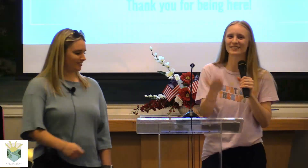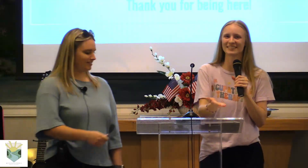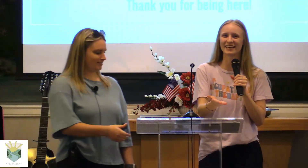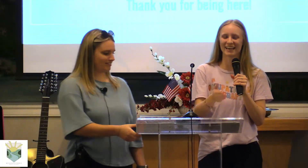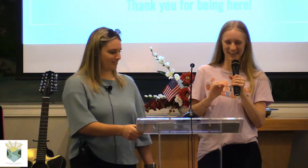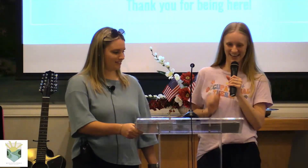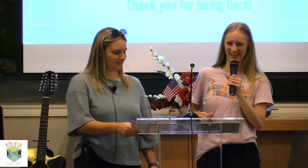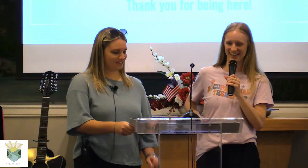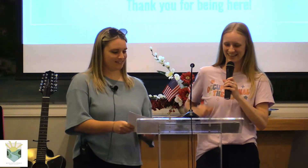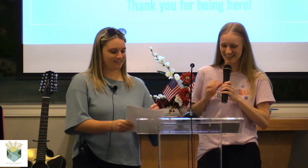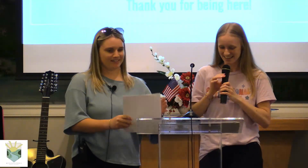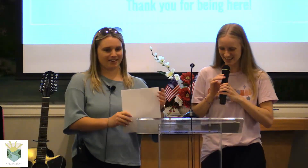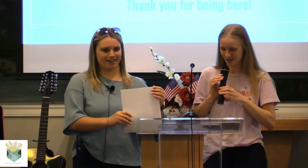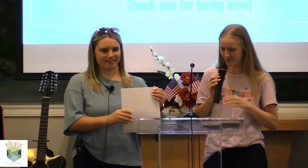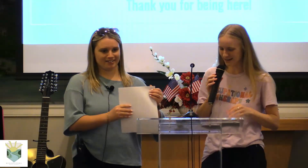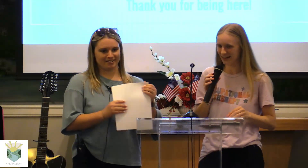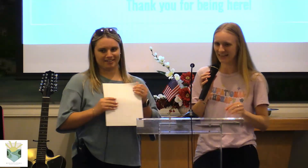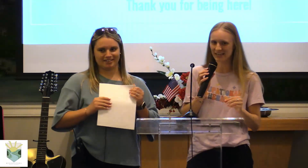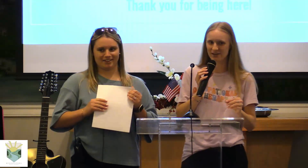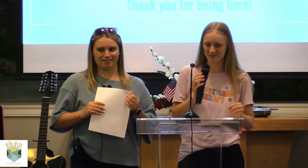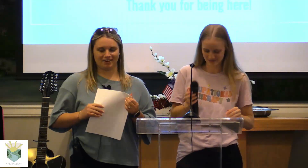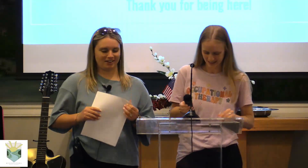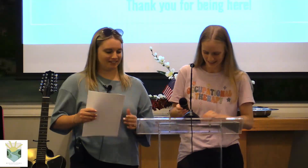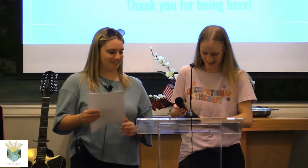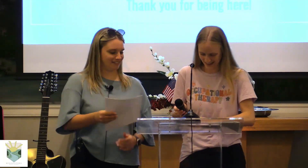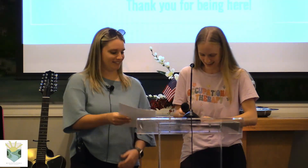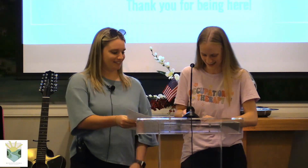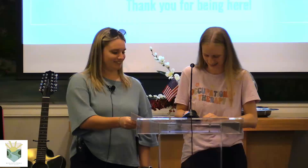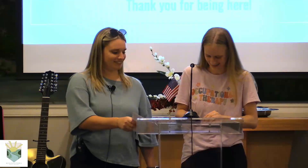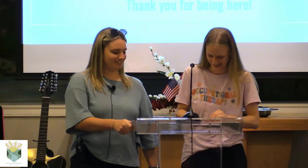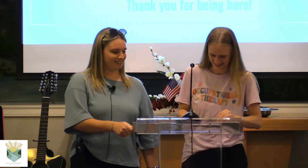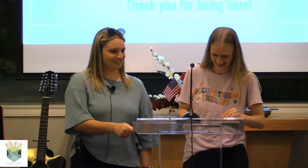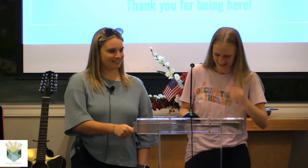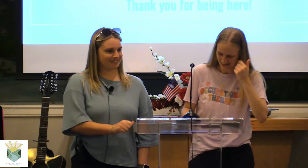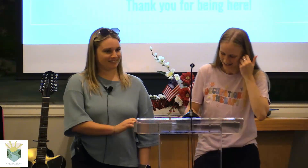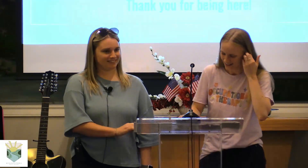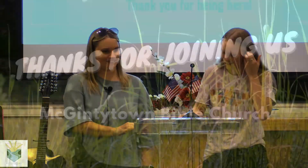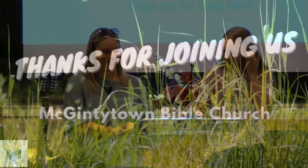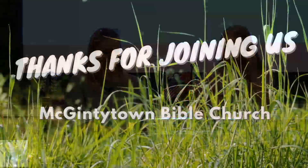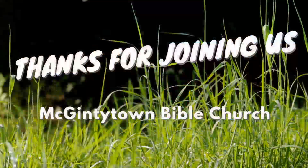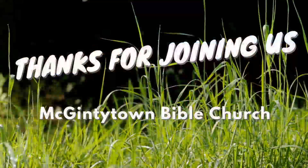listening. That's Okay. all we got. Thank That's you. all I've got. Thanks, guys.